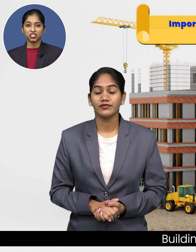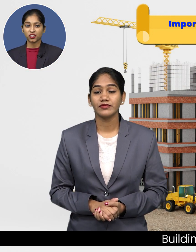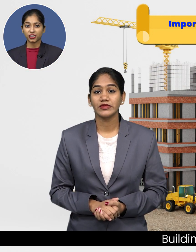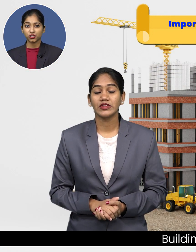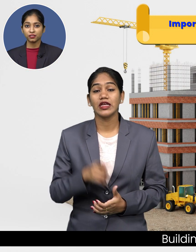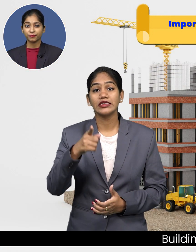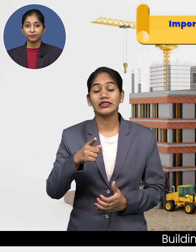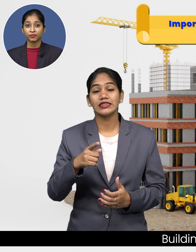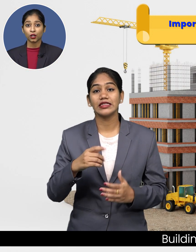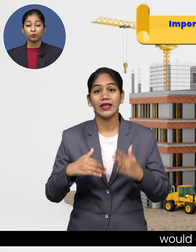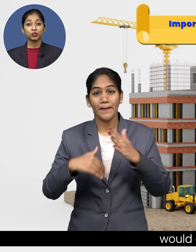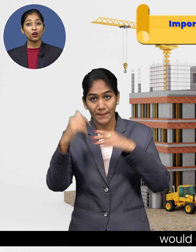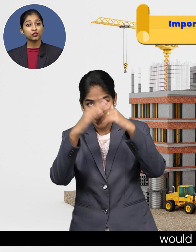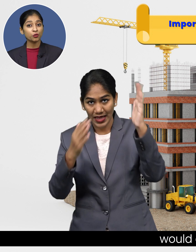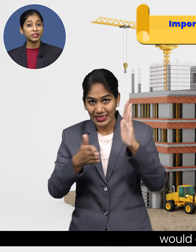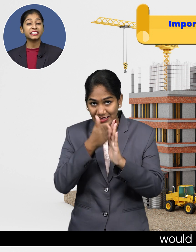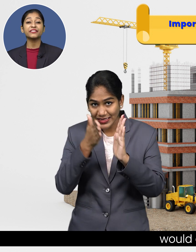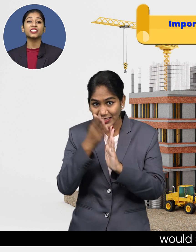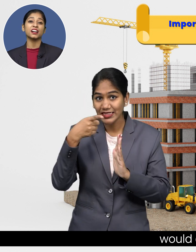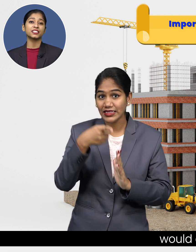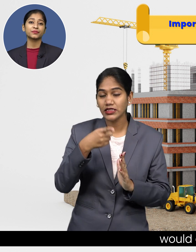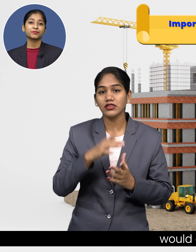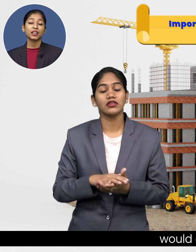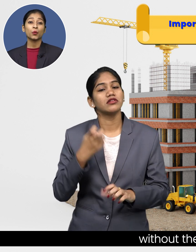Building construction would also